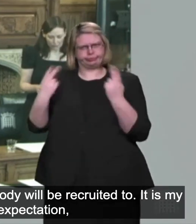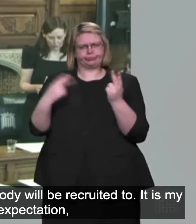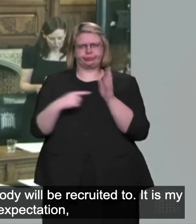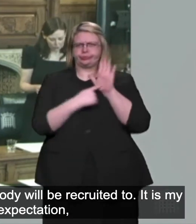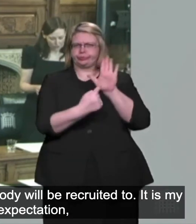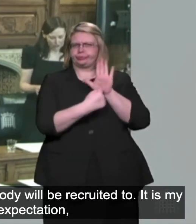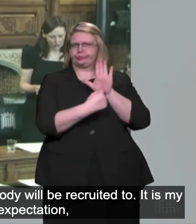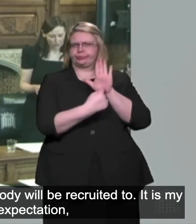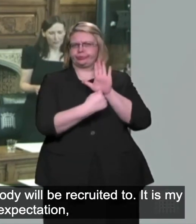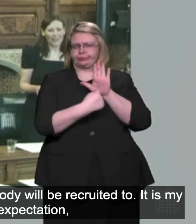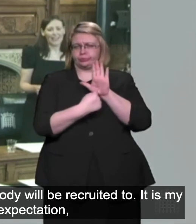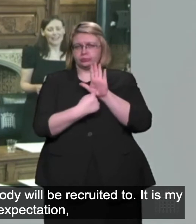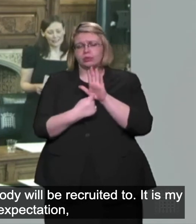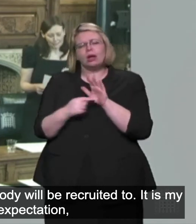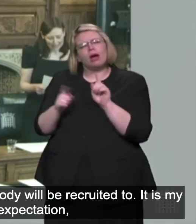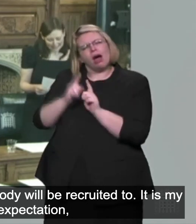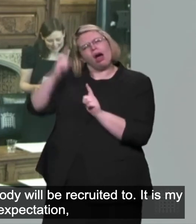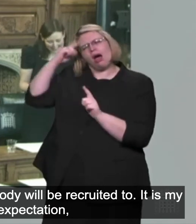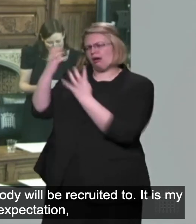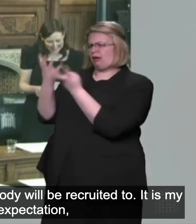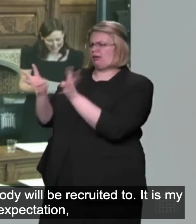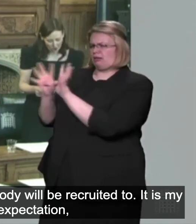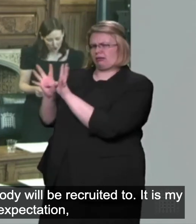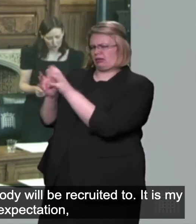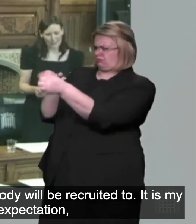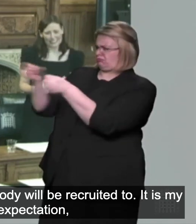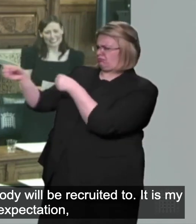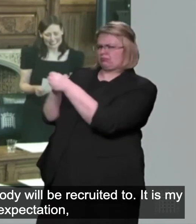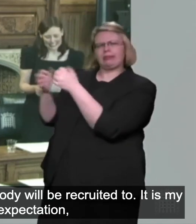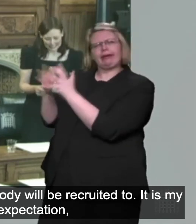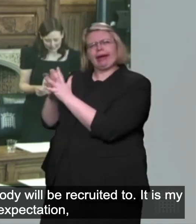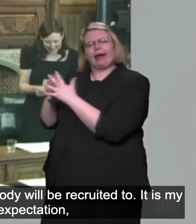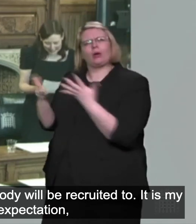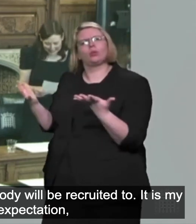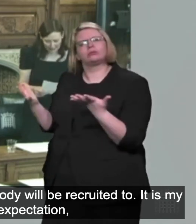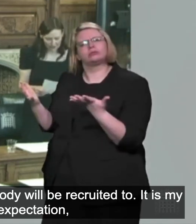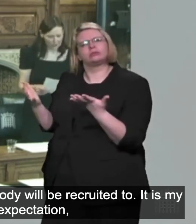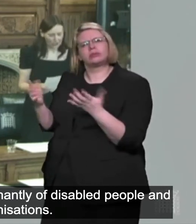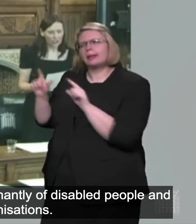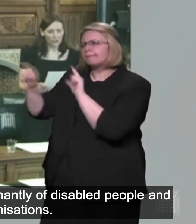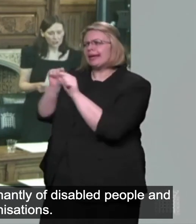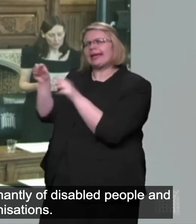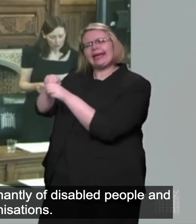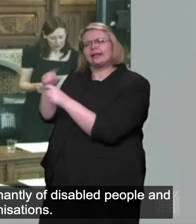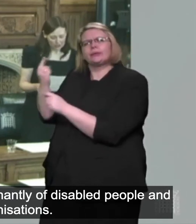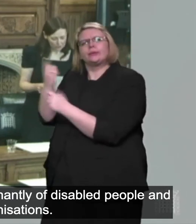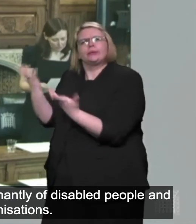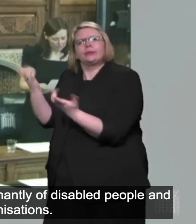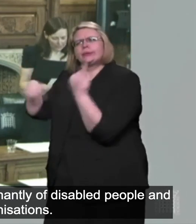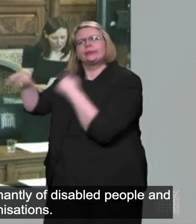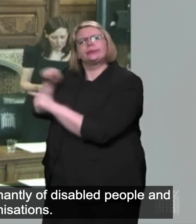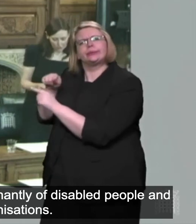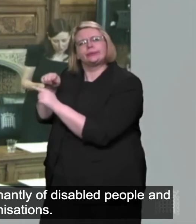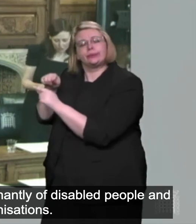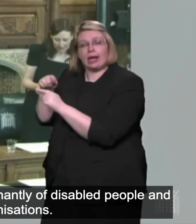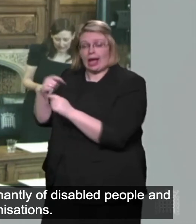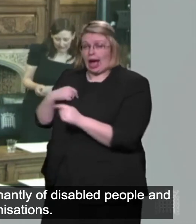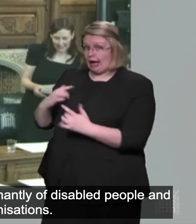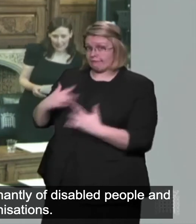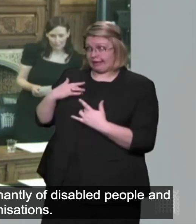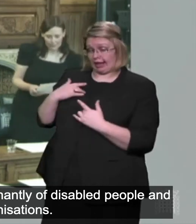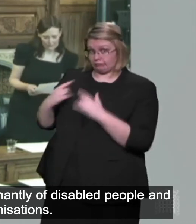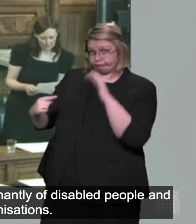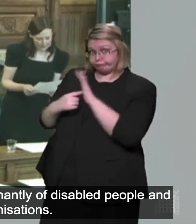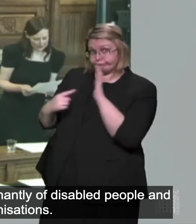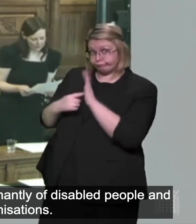body will be recruited to. It is my sincere hope and indeed expectation that the body should be made up predominantly